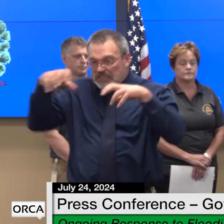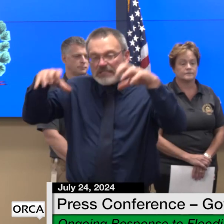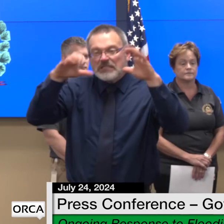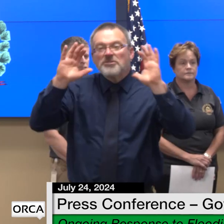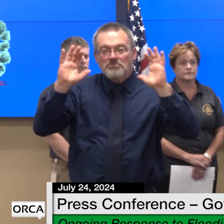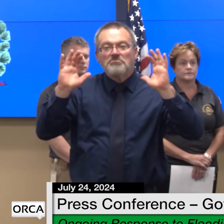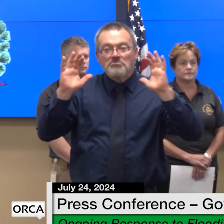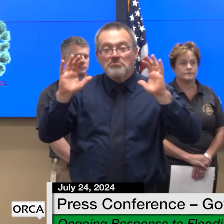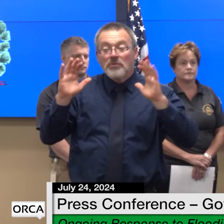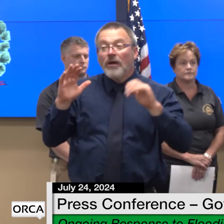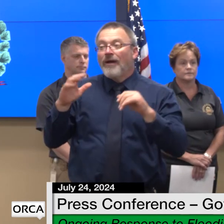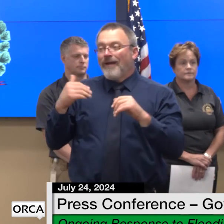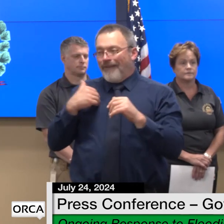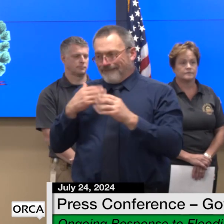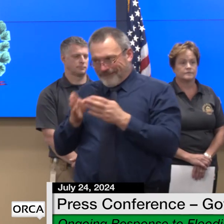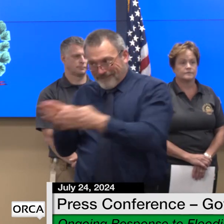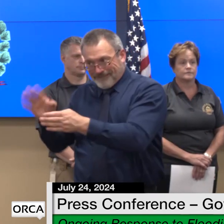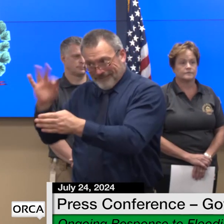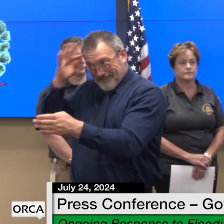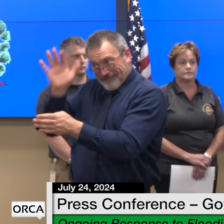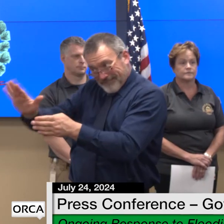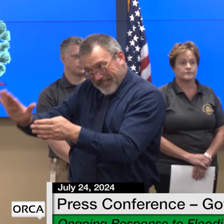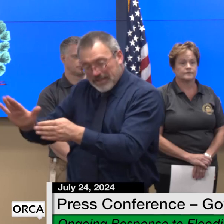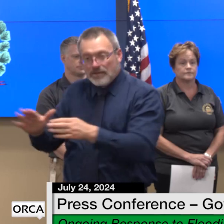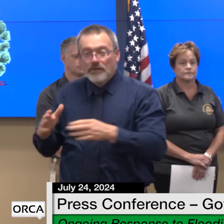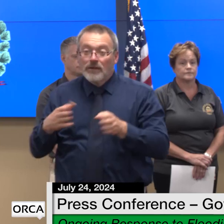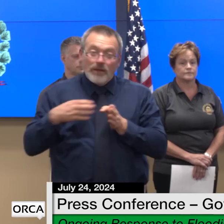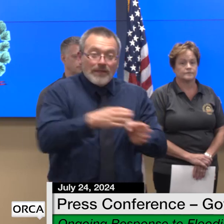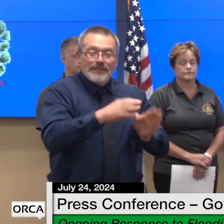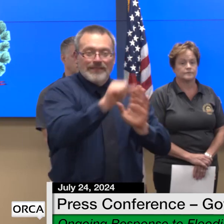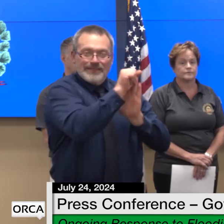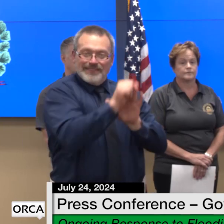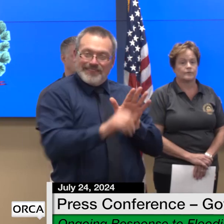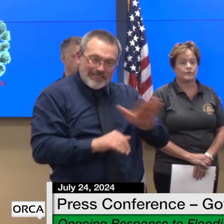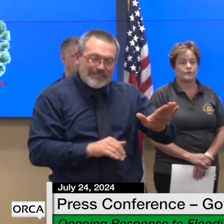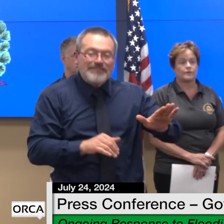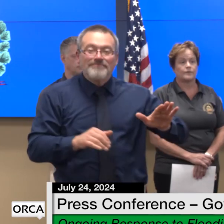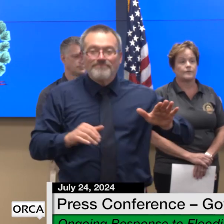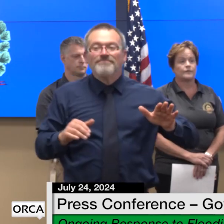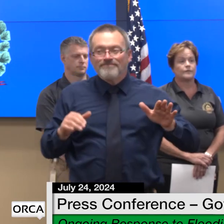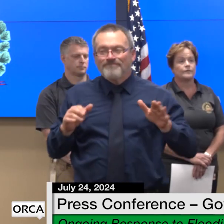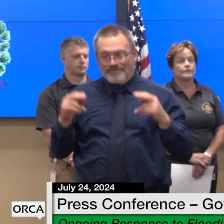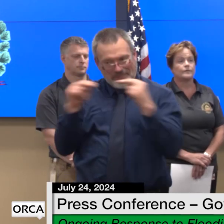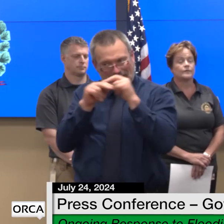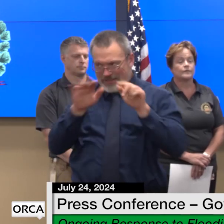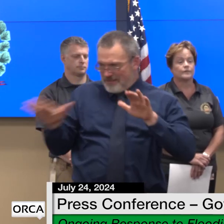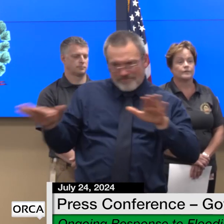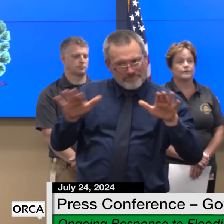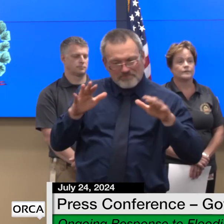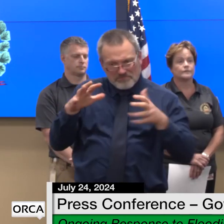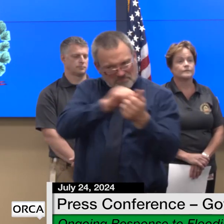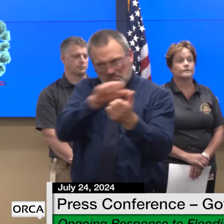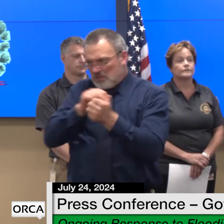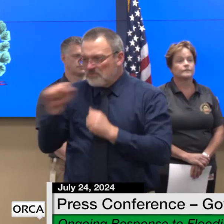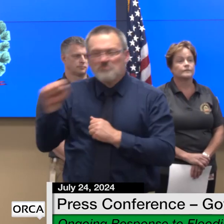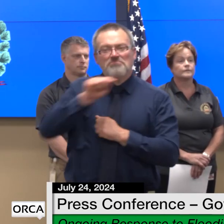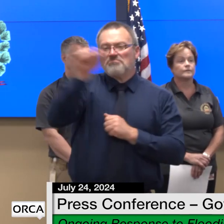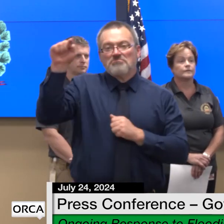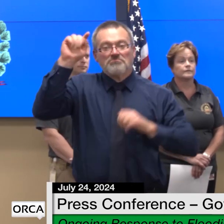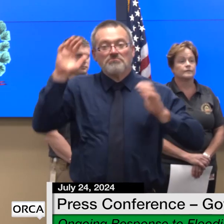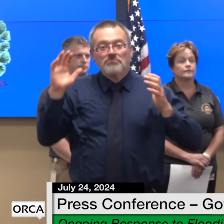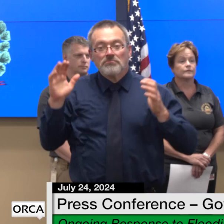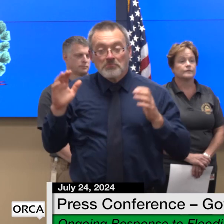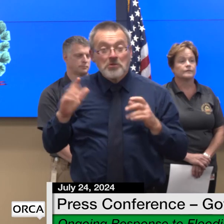aid as well as non-federal aid highways. This proclamation stated